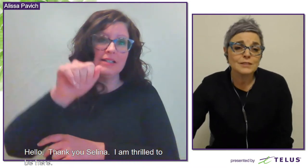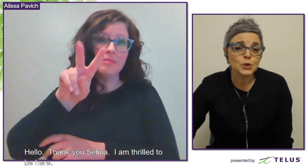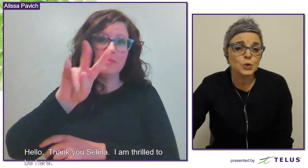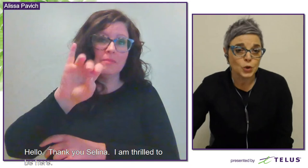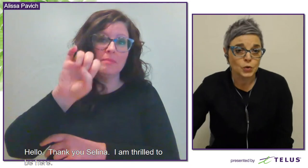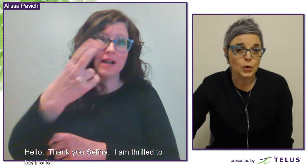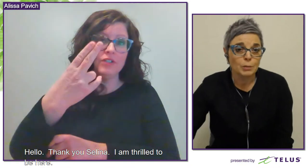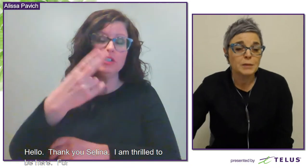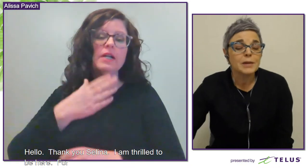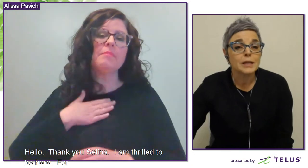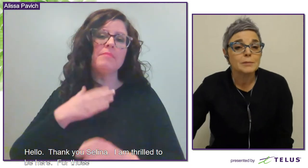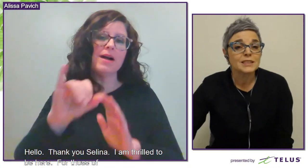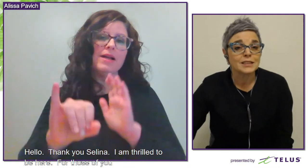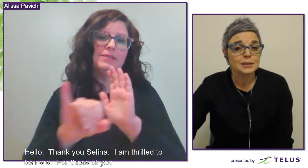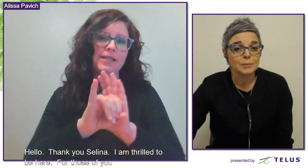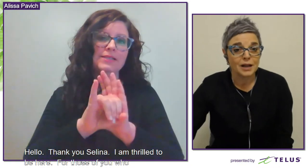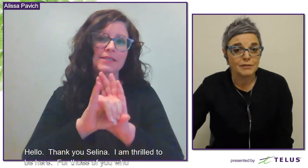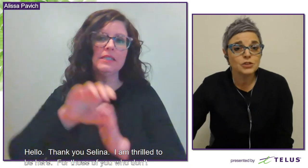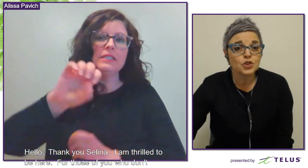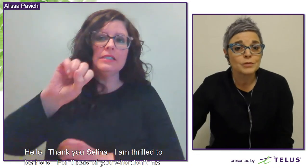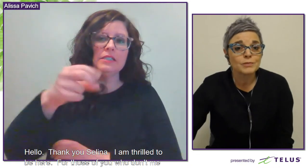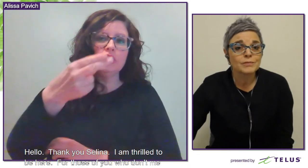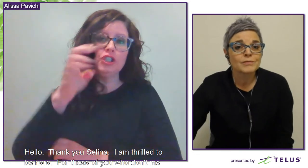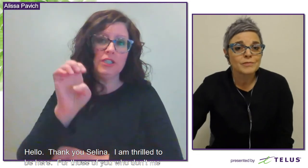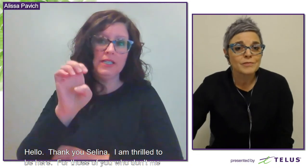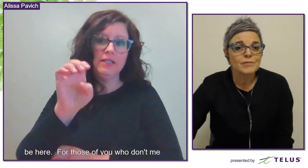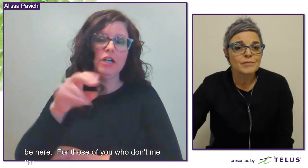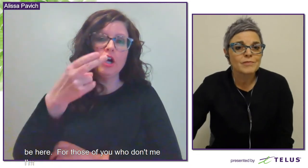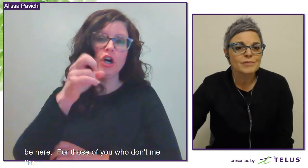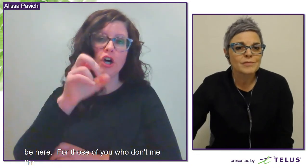For those of you who don't know me, my name is Alyssa Pavich.